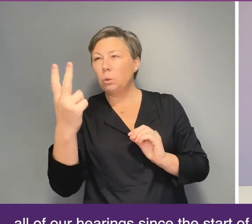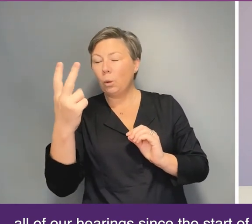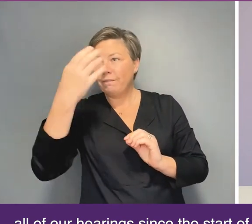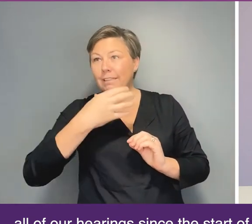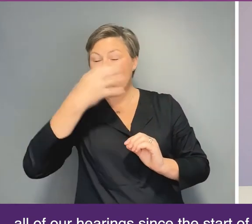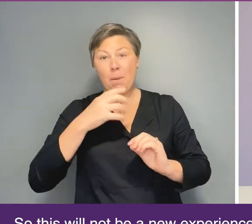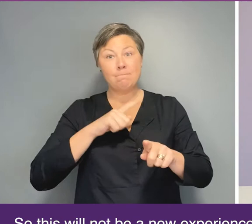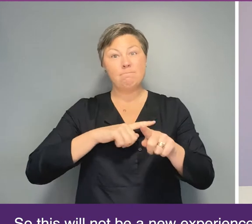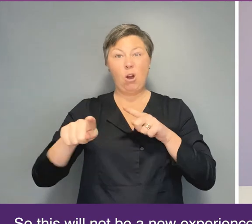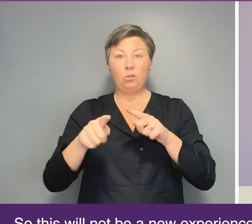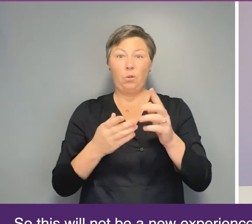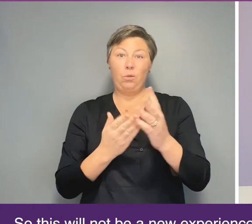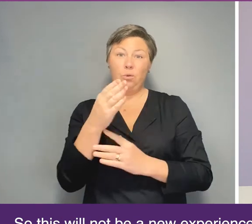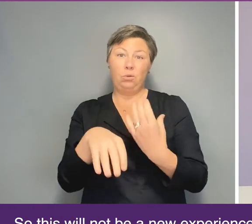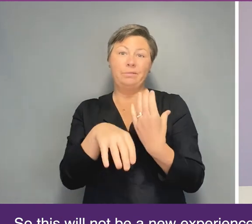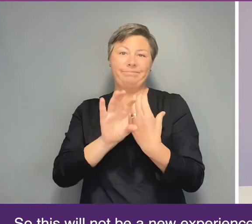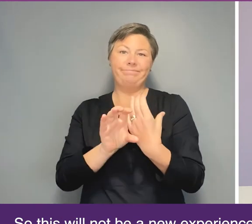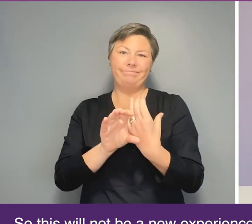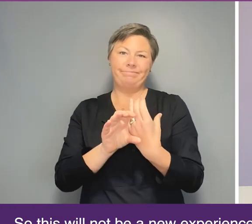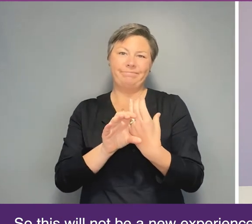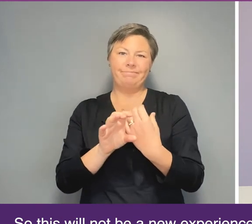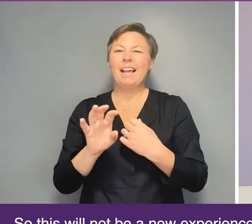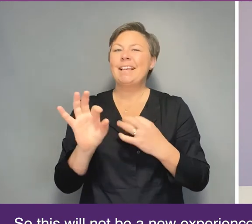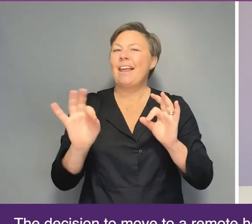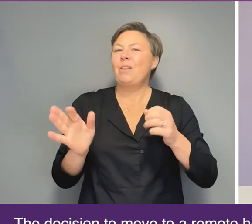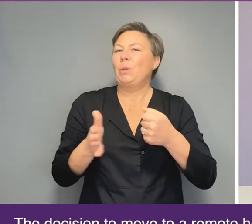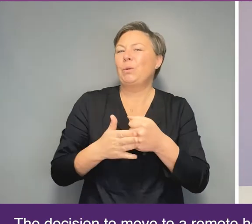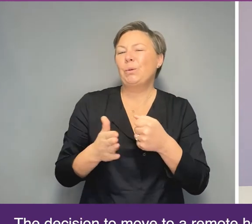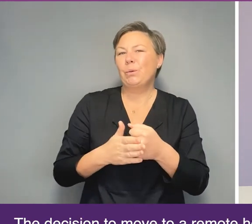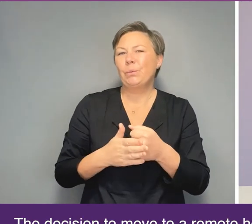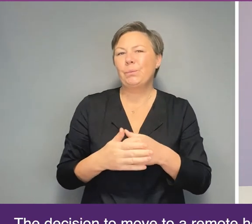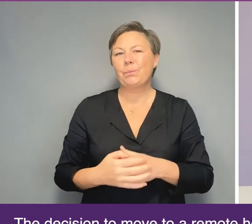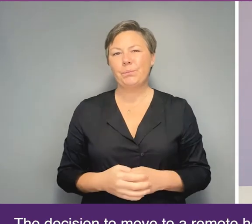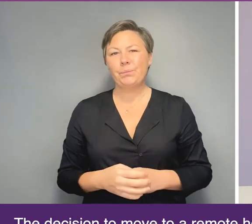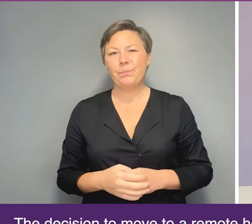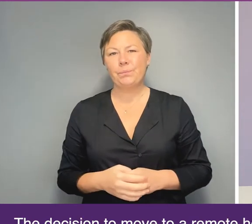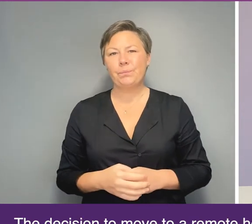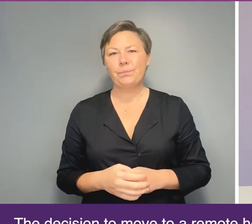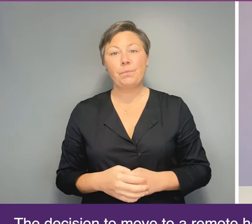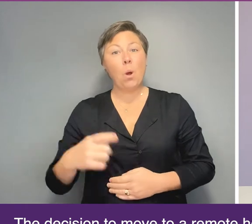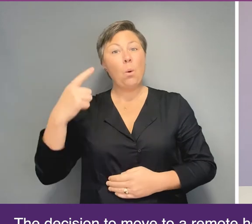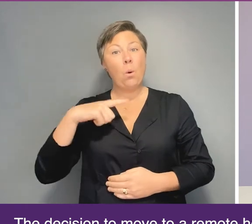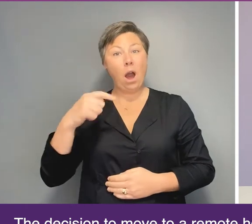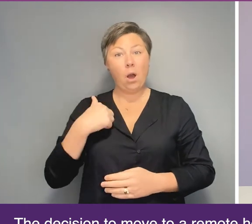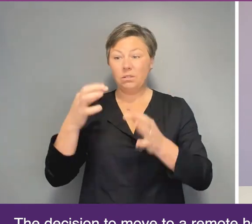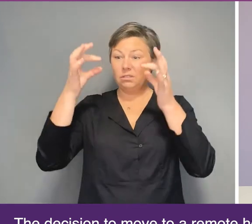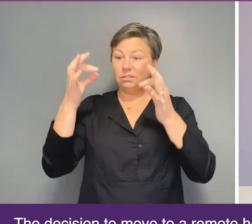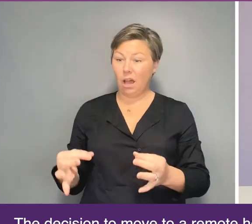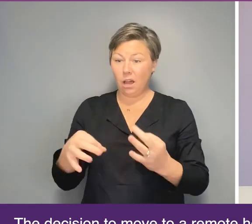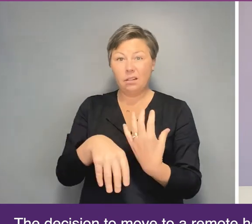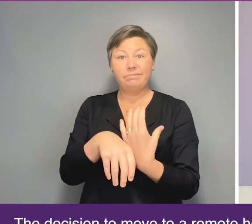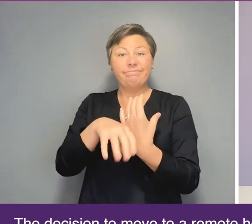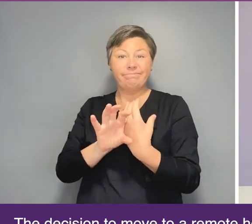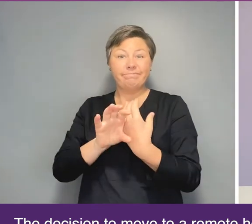remotely. So this will not be a new experience. The decision to move to a remote hearing was based